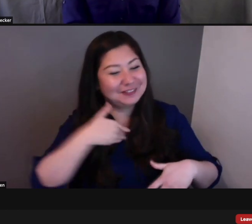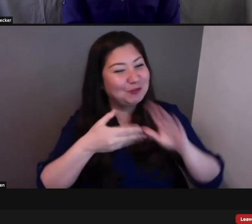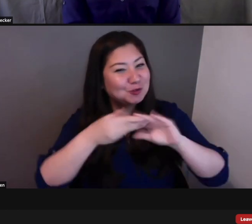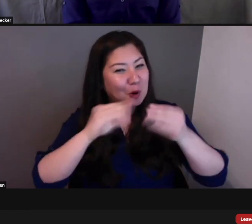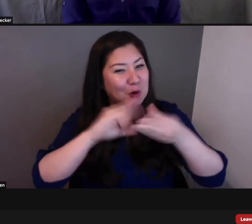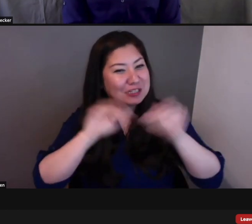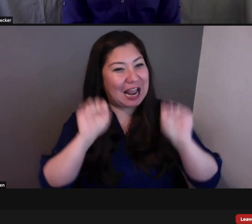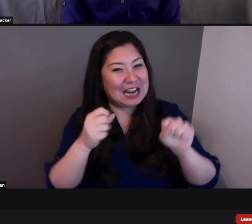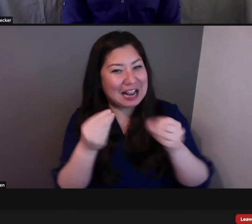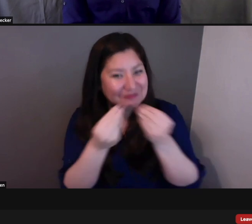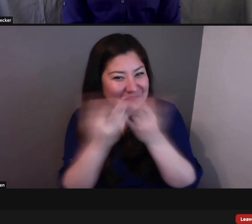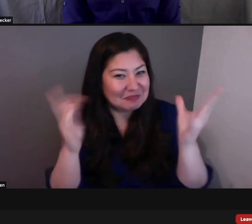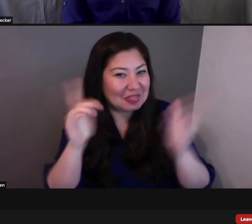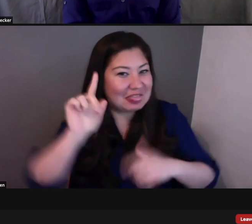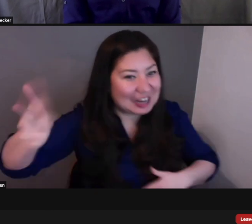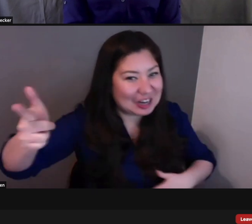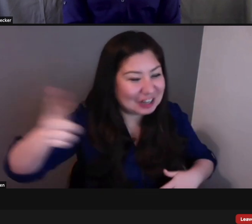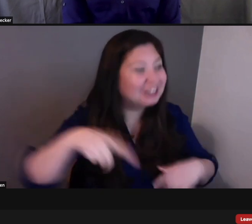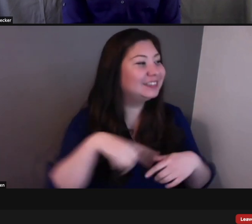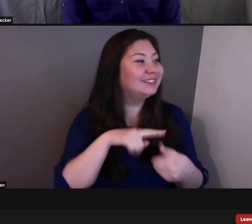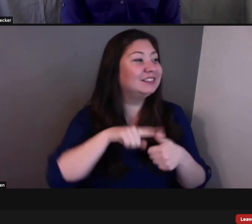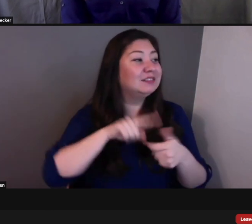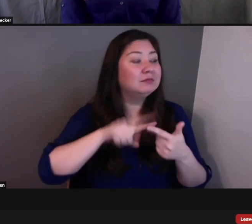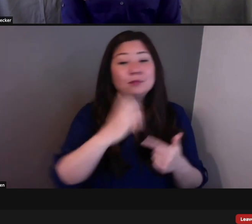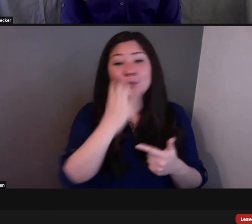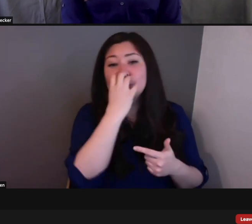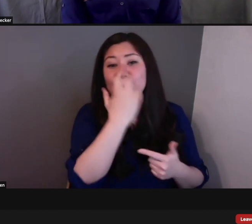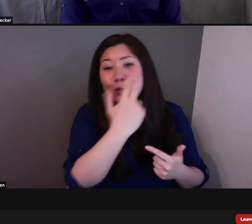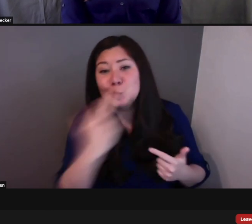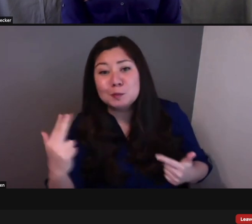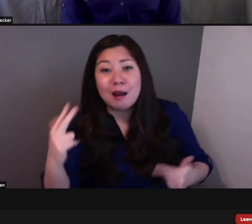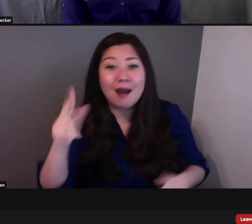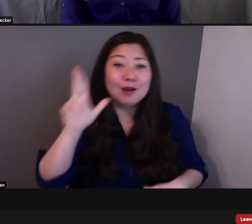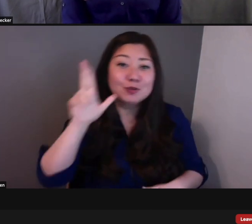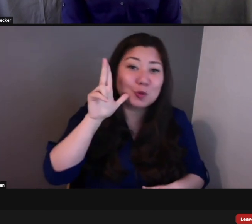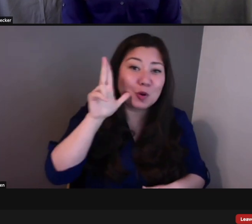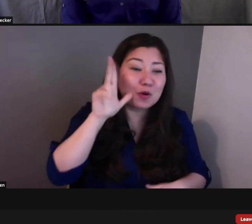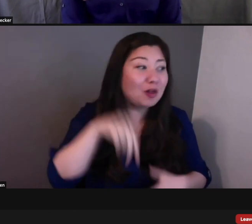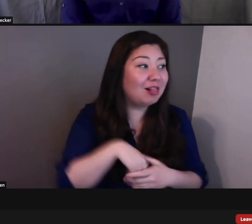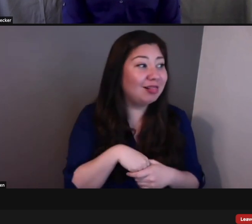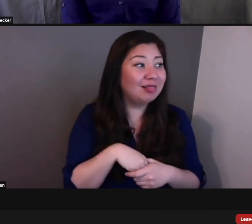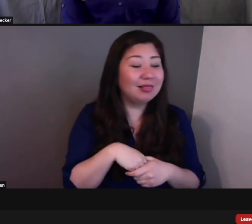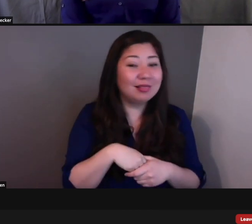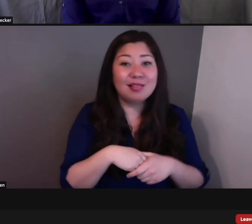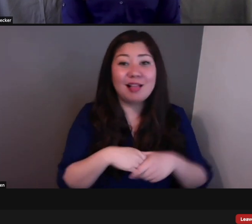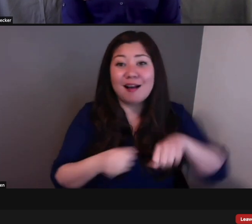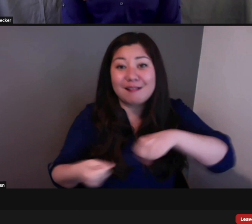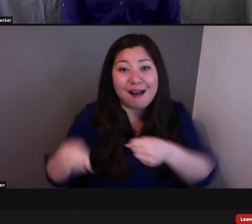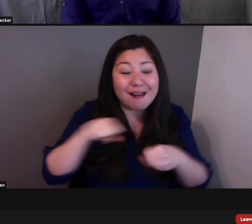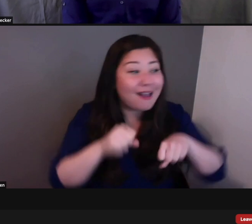and transitional medicine. And I had a focus on